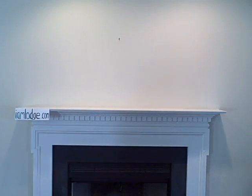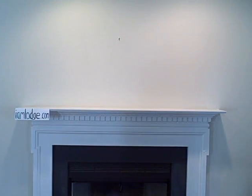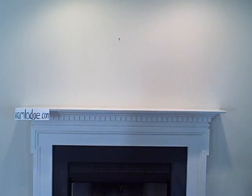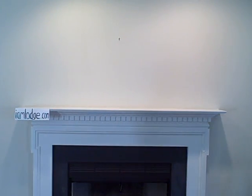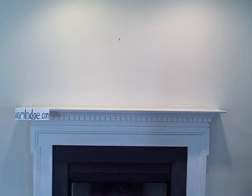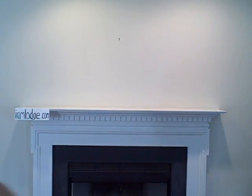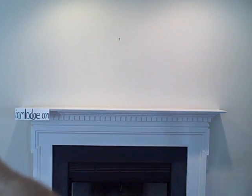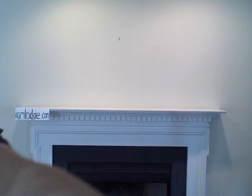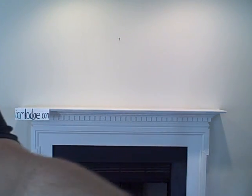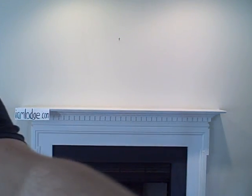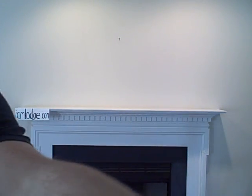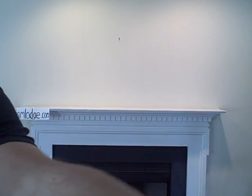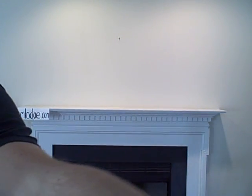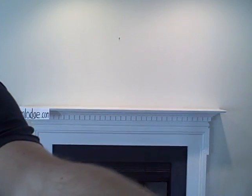Na na na na na